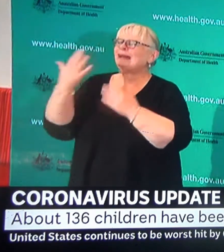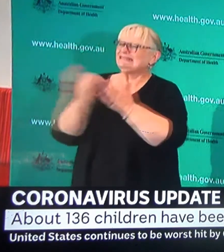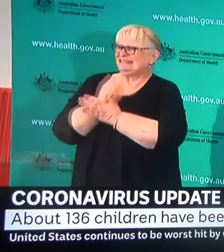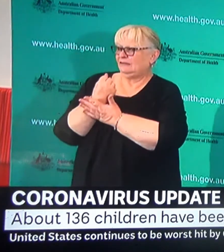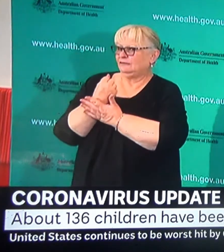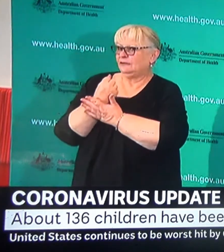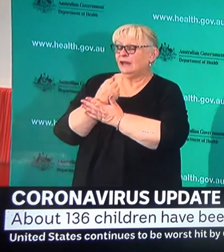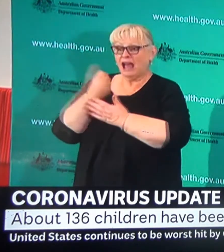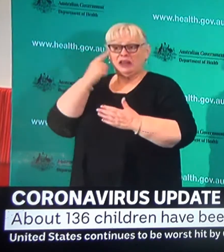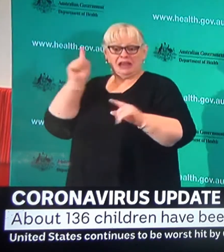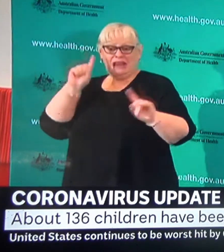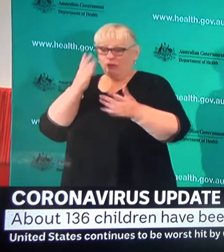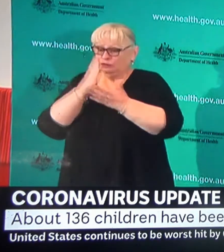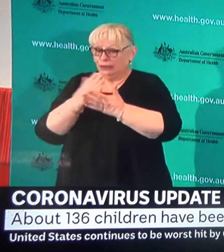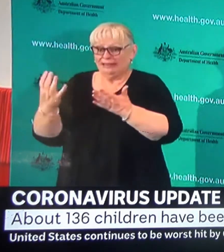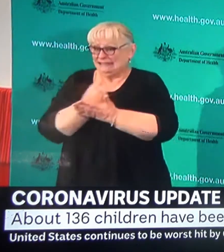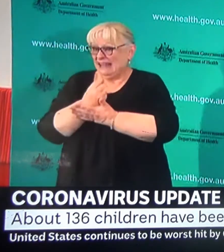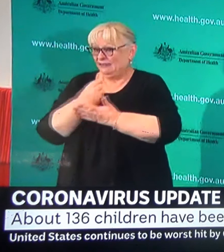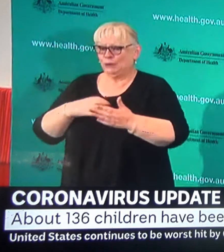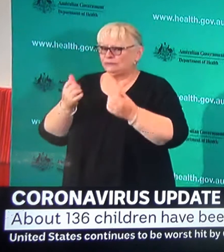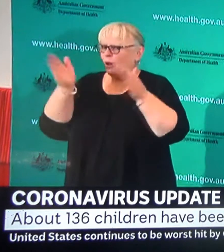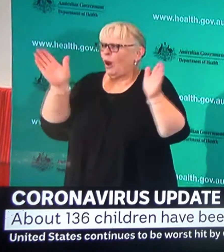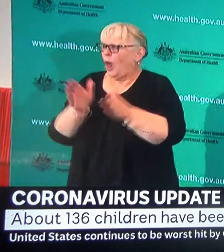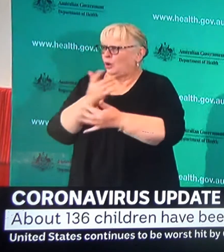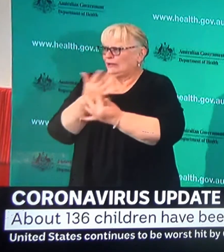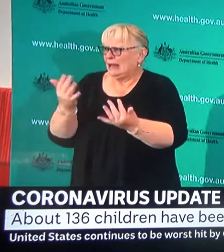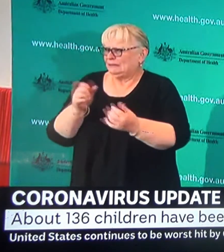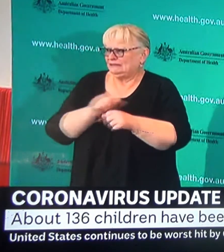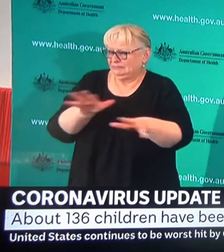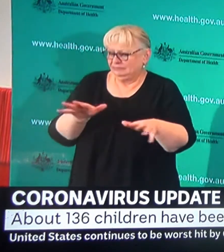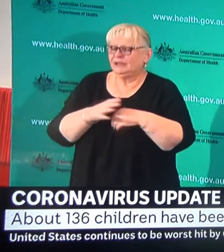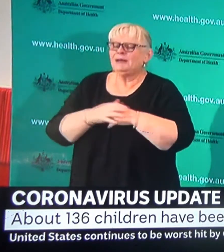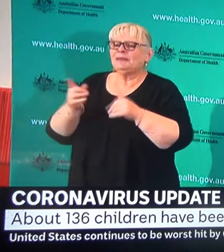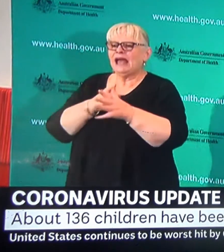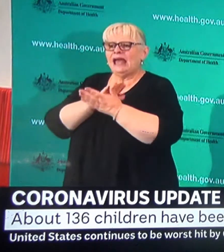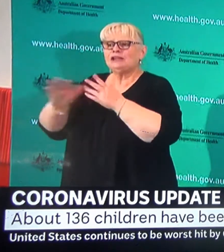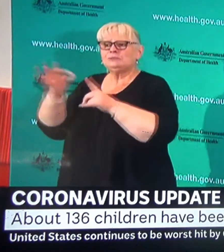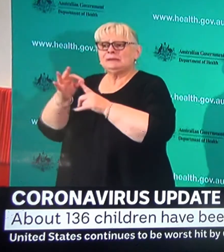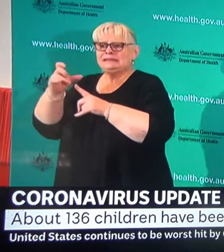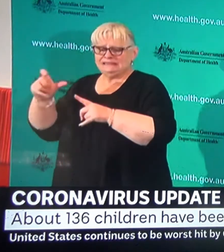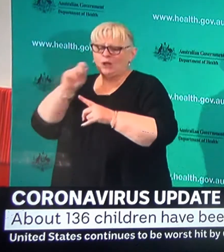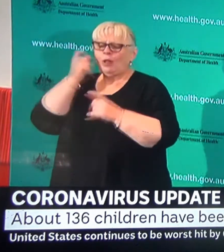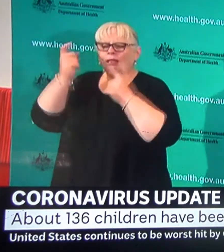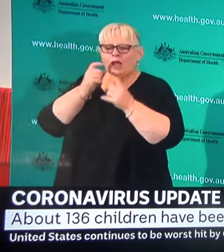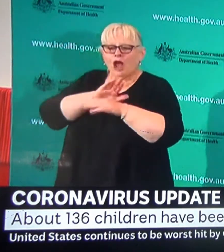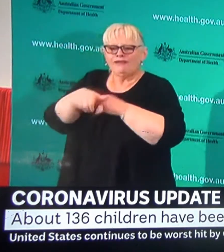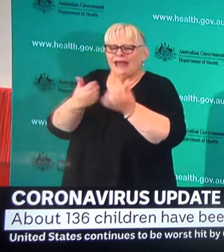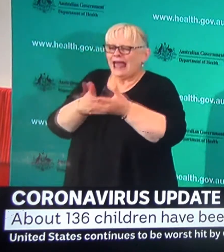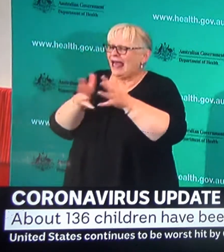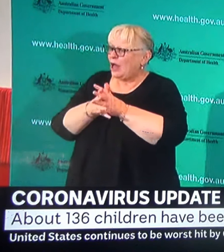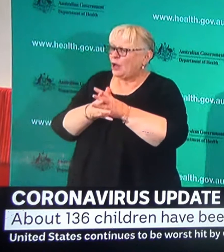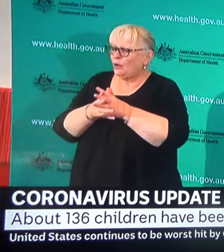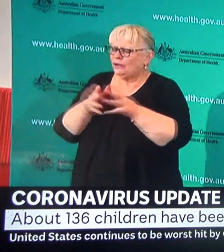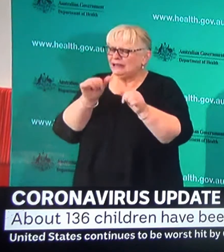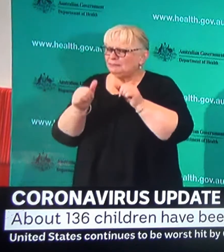low rates of transmission. However, I can confirm today for you that the AHPPC has indeed been considering how to make schools